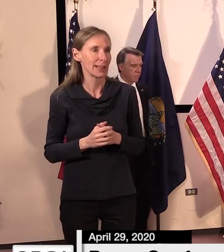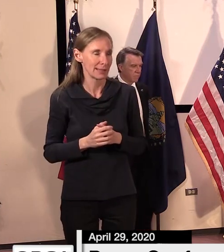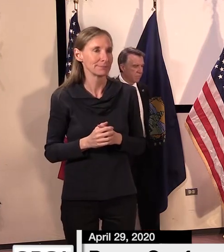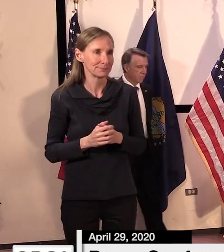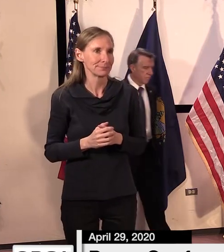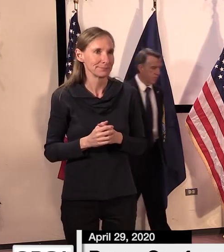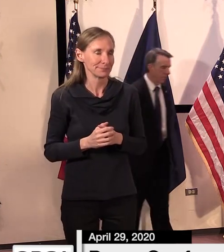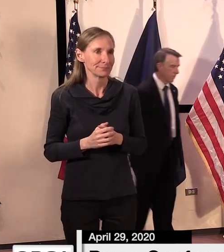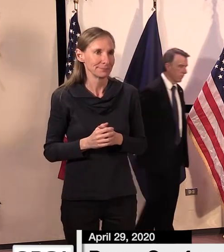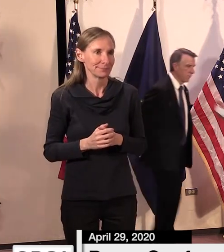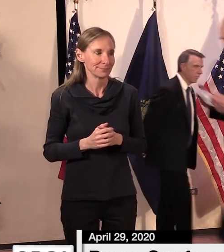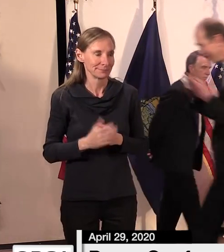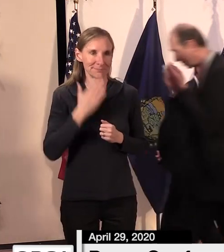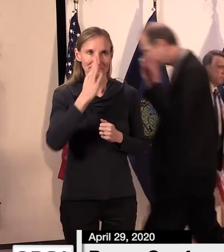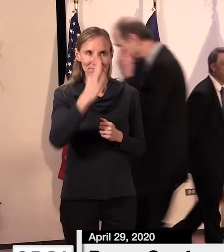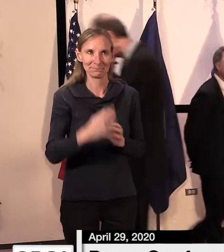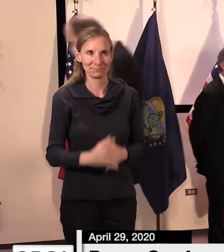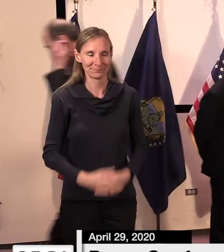Okay, thank you.